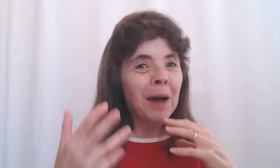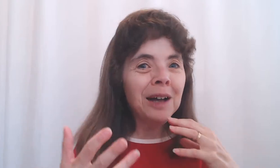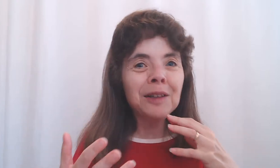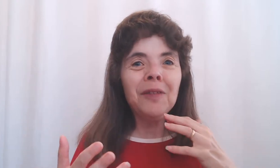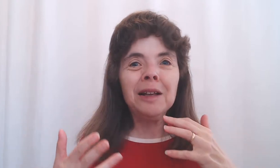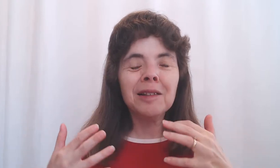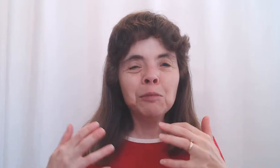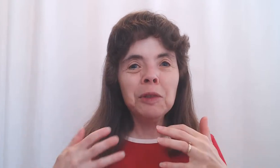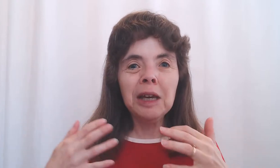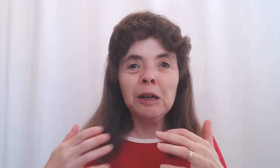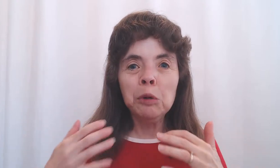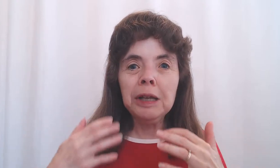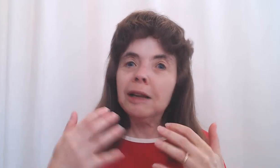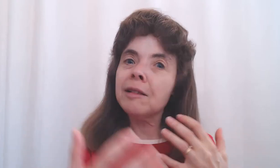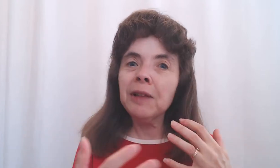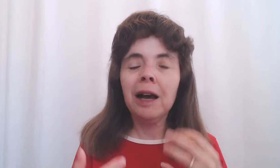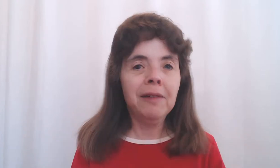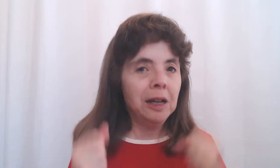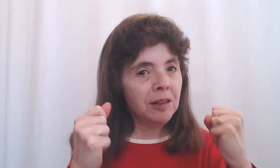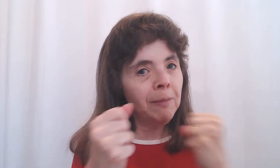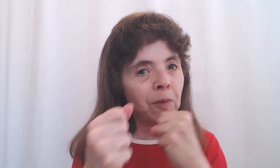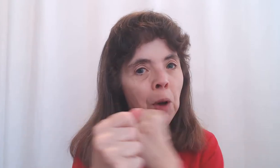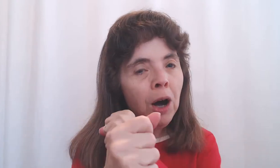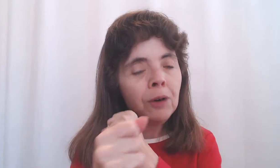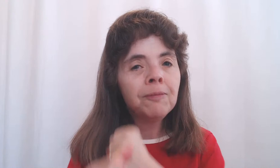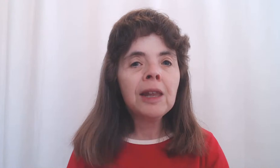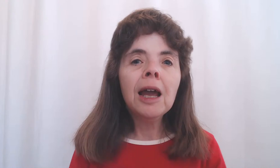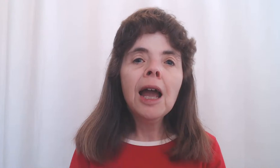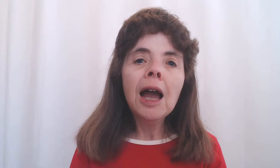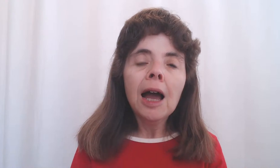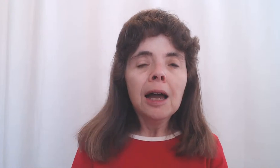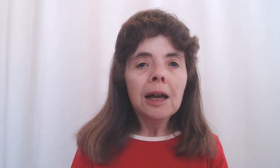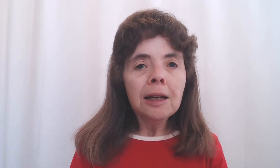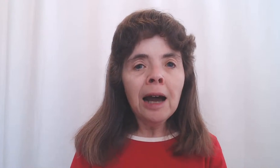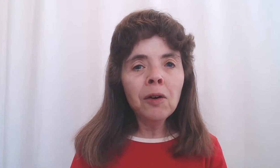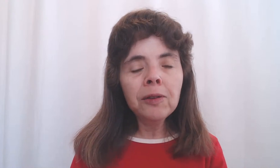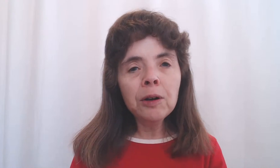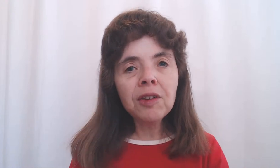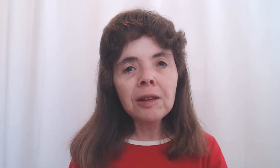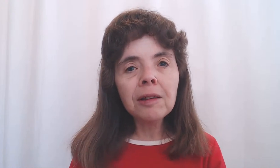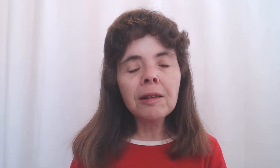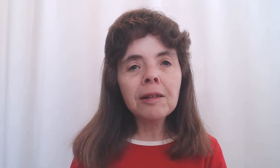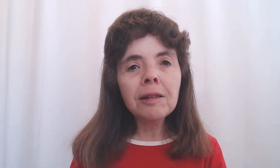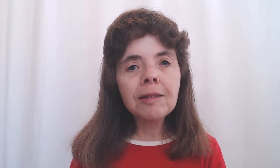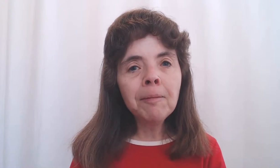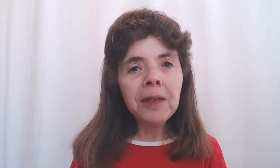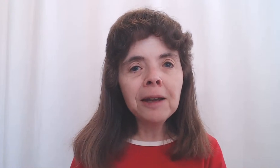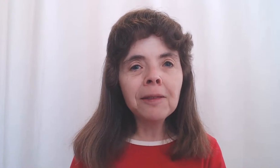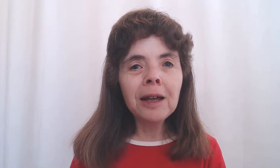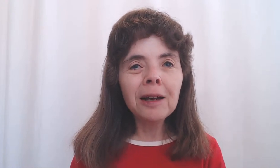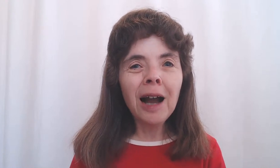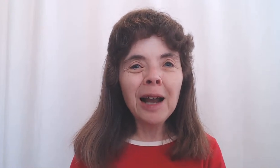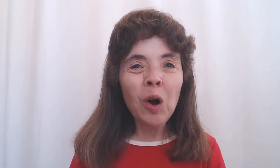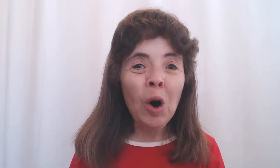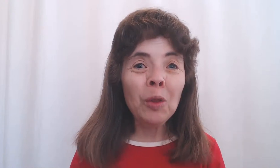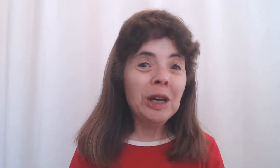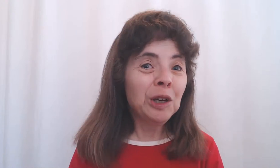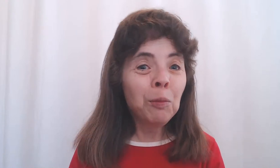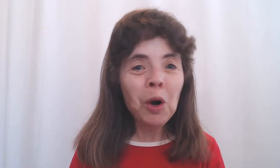smiled at that. He seemed to think he could really get something out of that except for Paul. Now there's something that I call the Gilbert